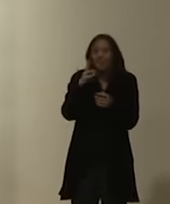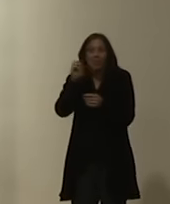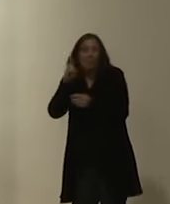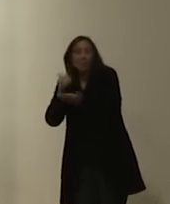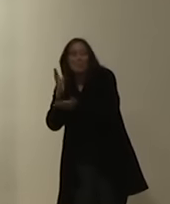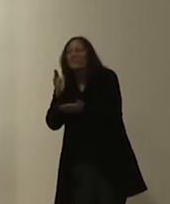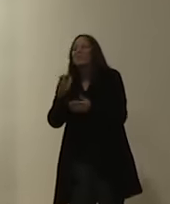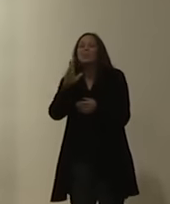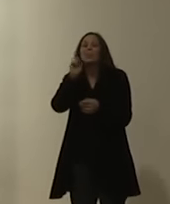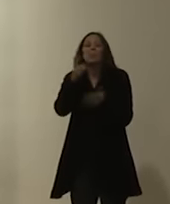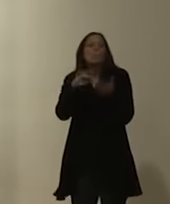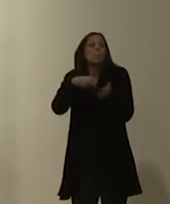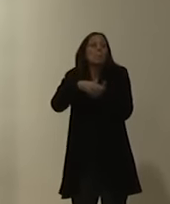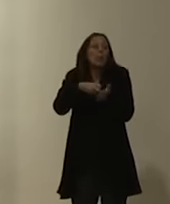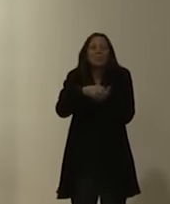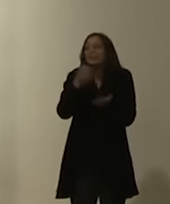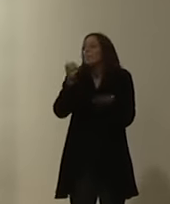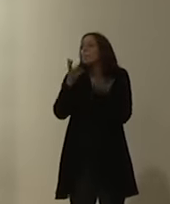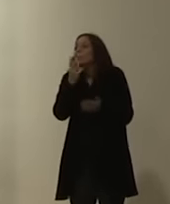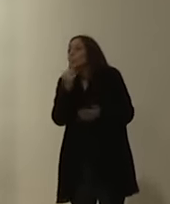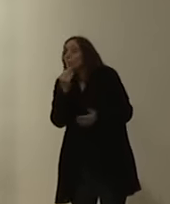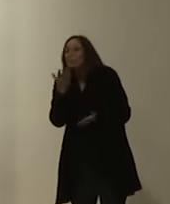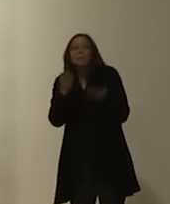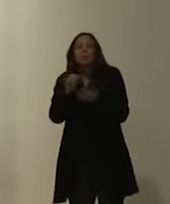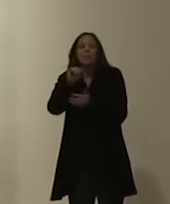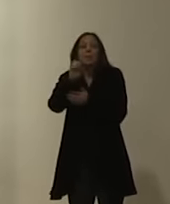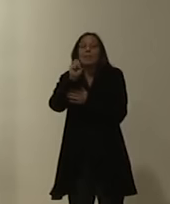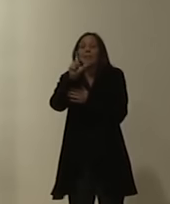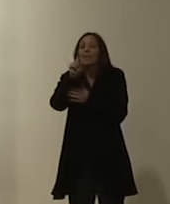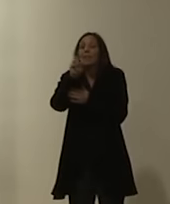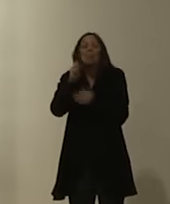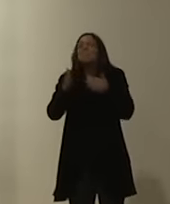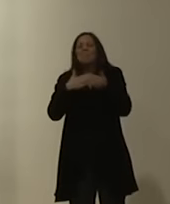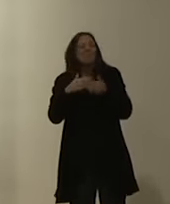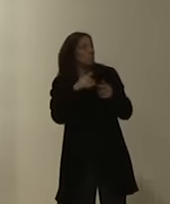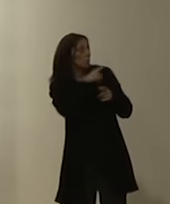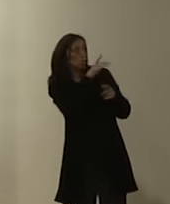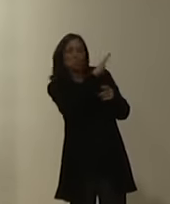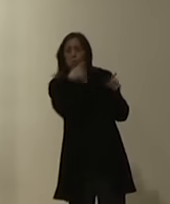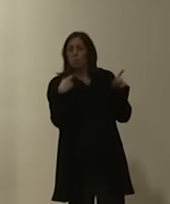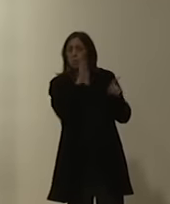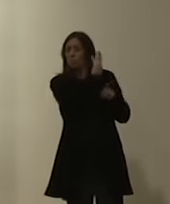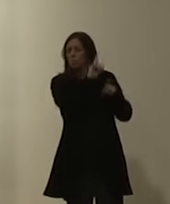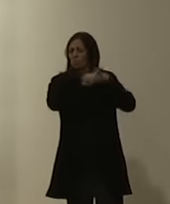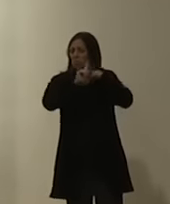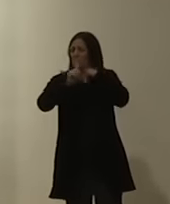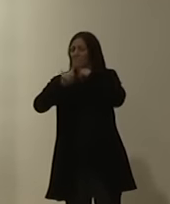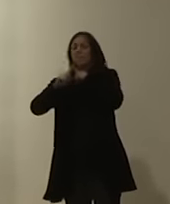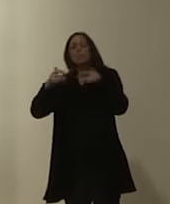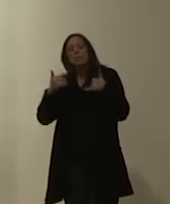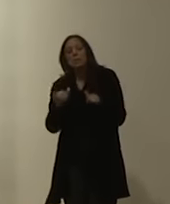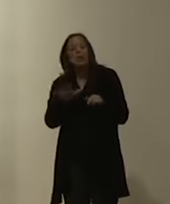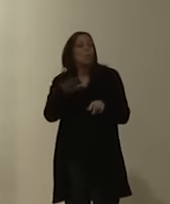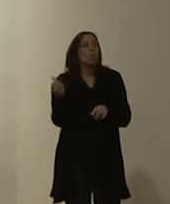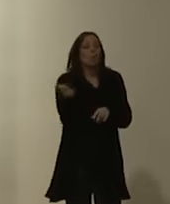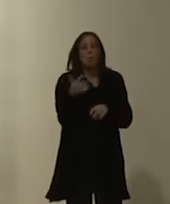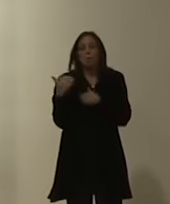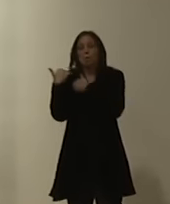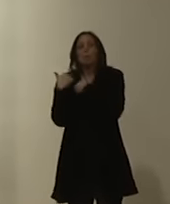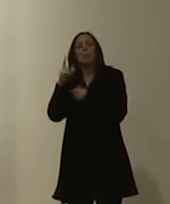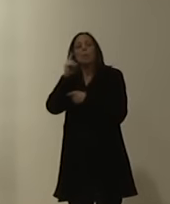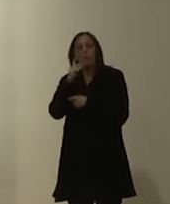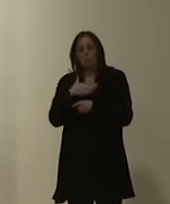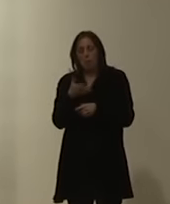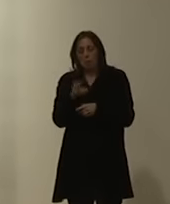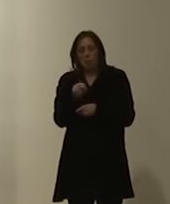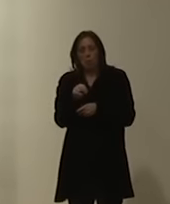or your faith is Islam. Every single one of them buries the dead. That's some kind of, I believe it's a corporal work of mercy. I'm looking at a friend